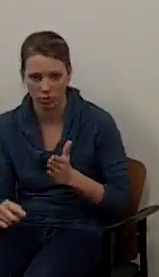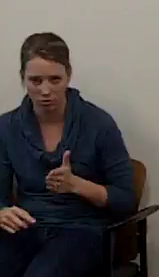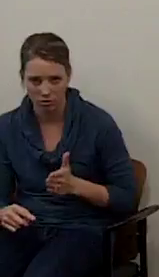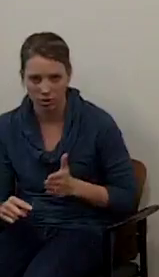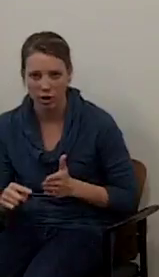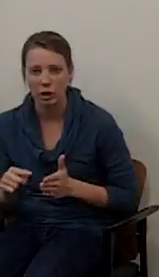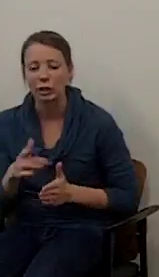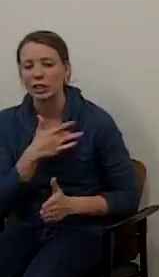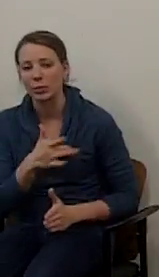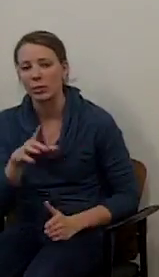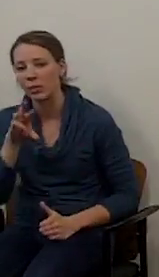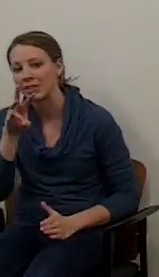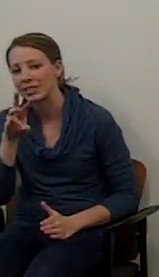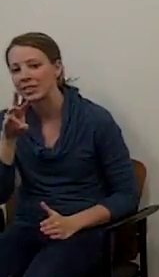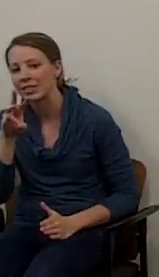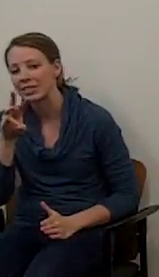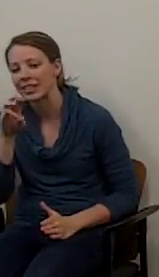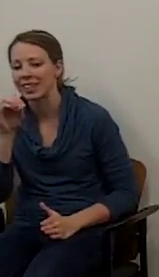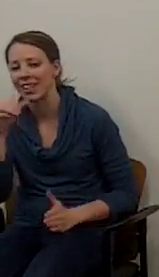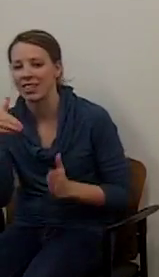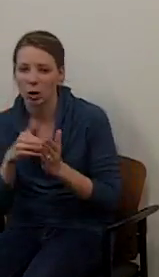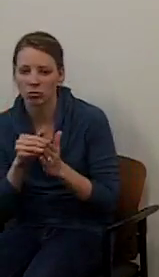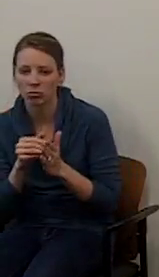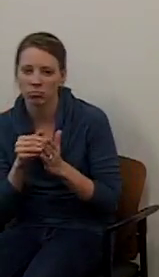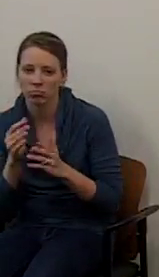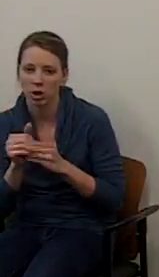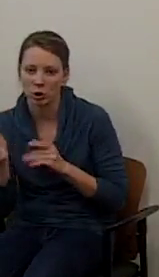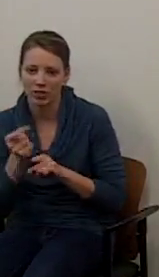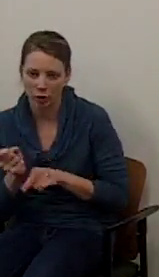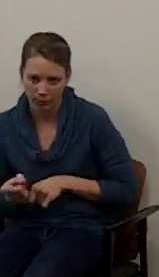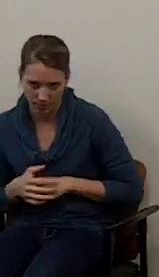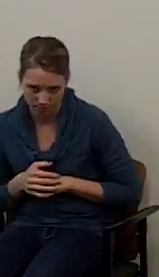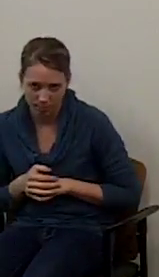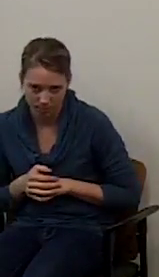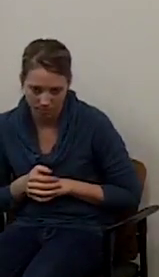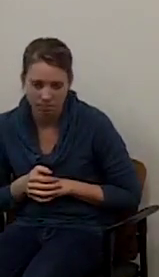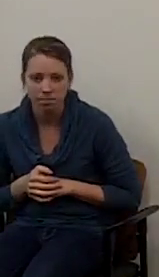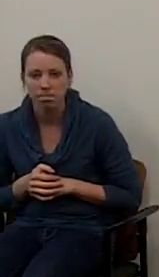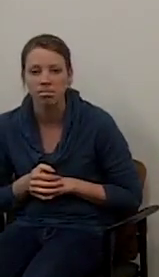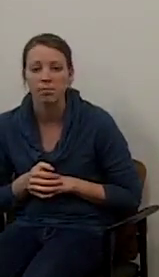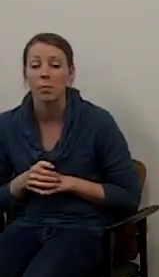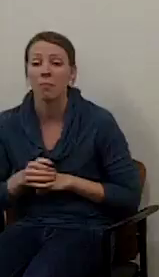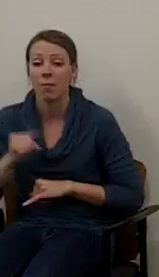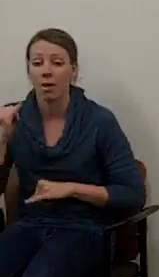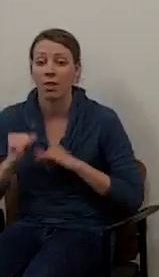average, $65,500 a year. On to my third and final point.